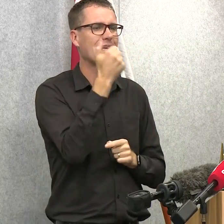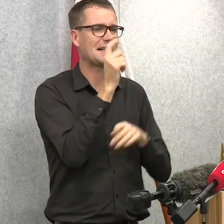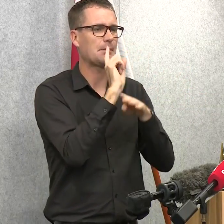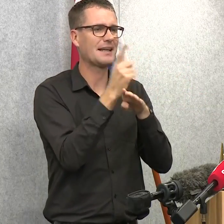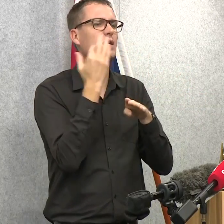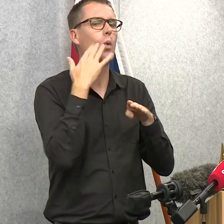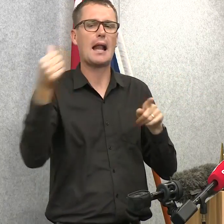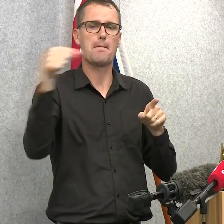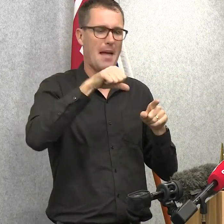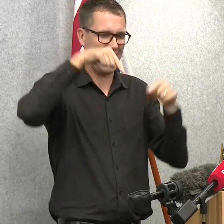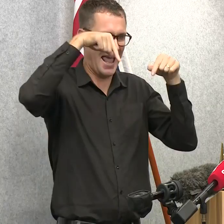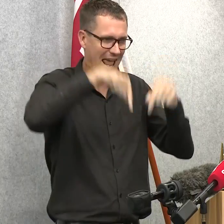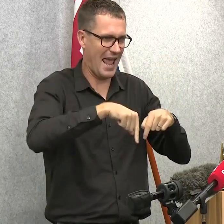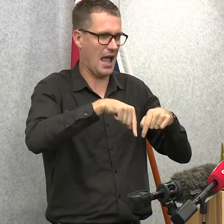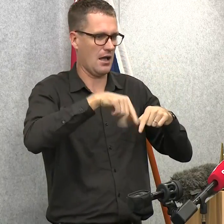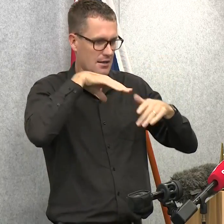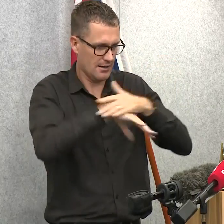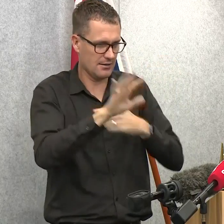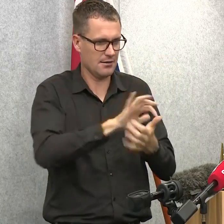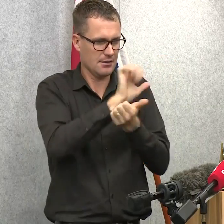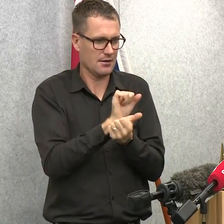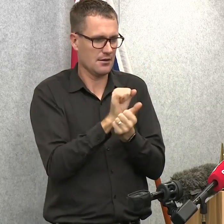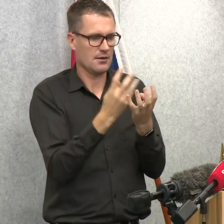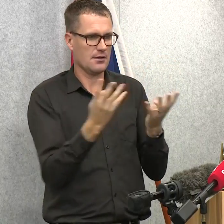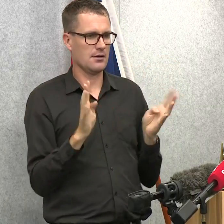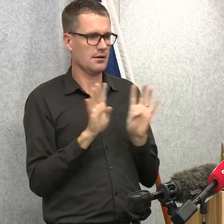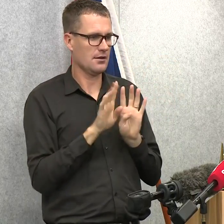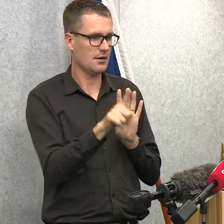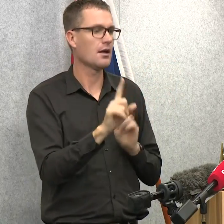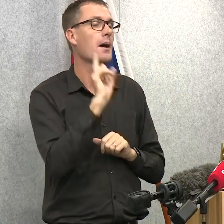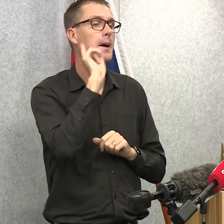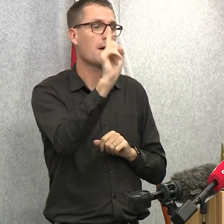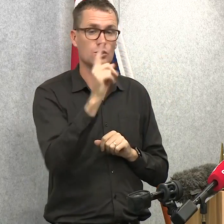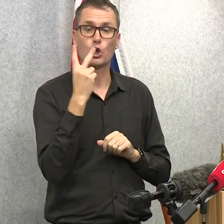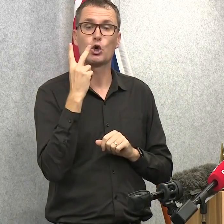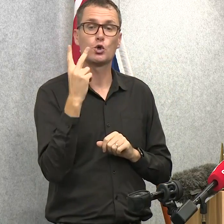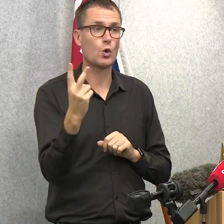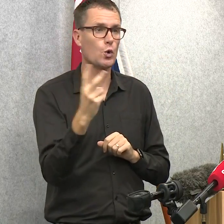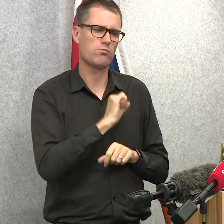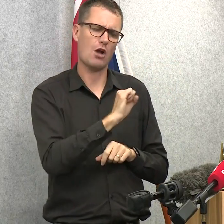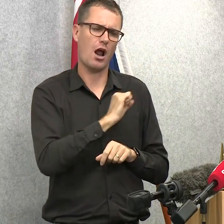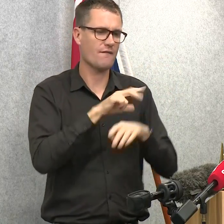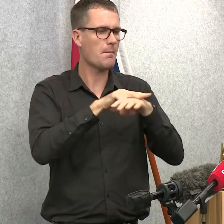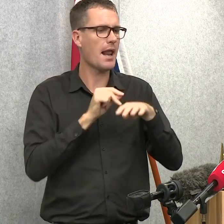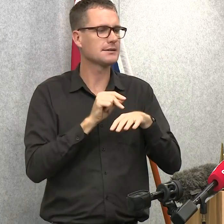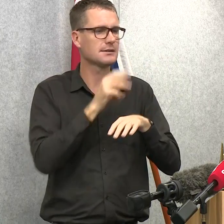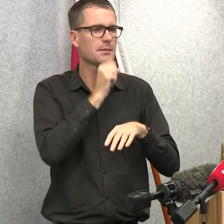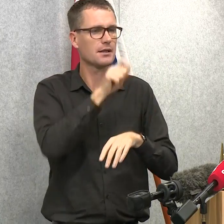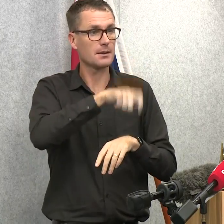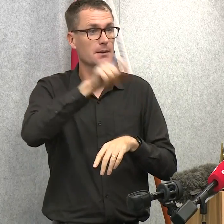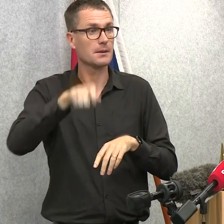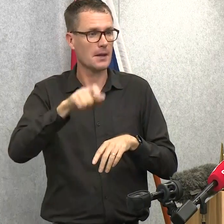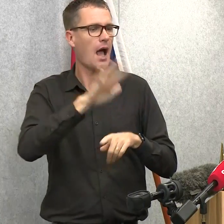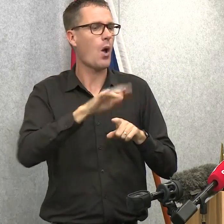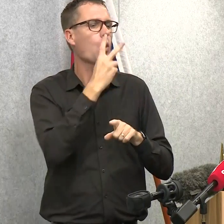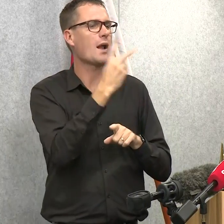in custody. But when he was in or under arrest of those 2 very brave officers was about 21